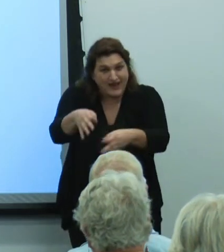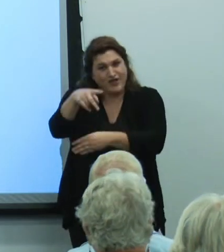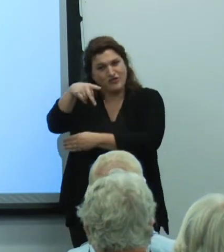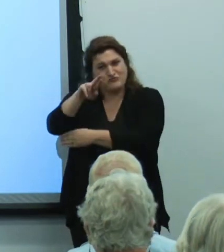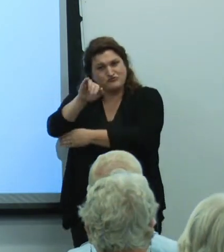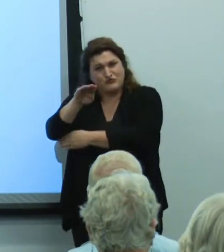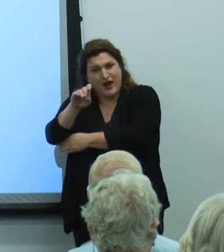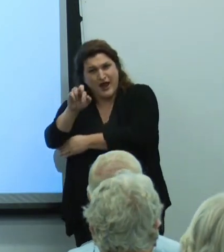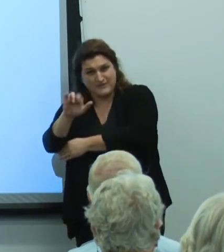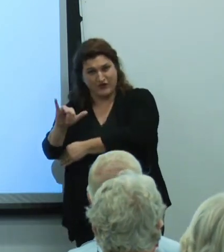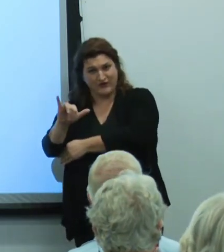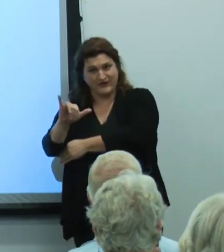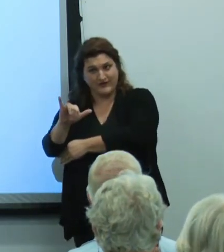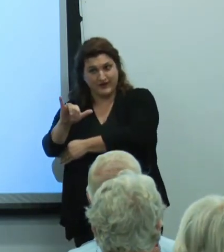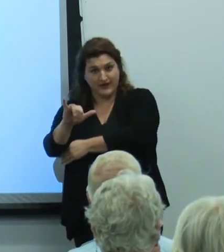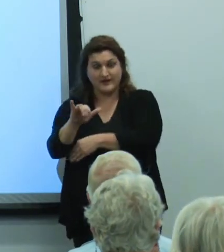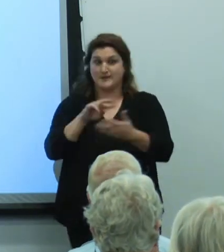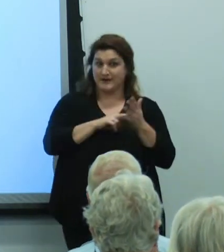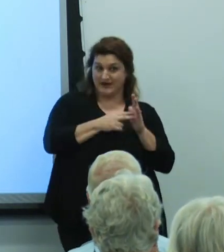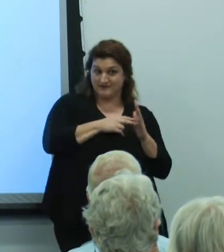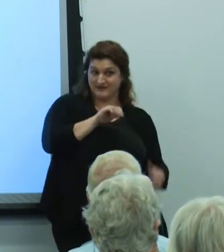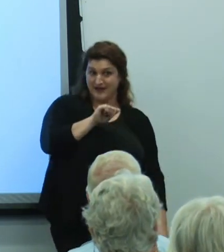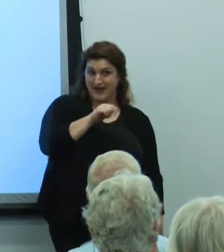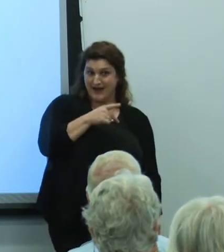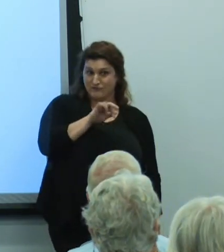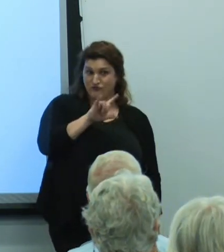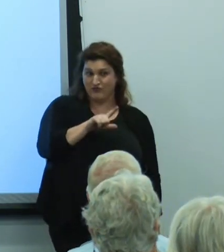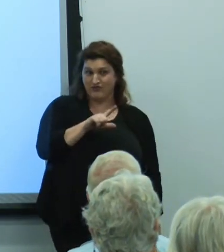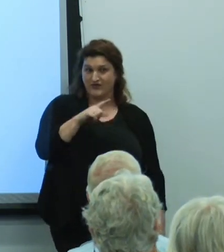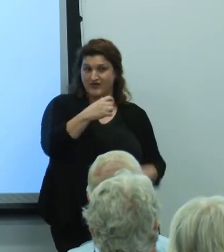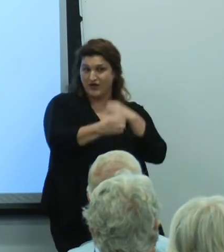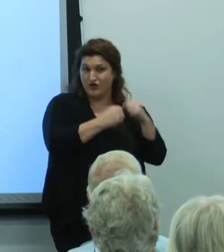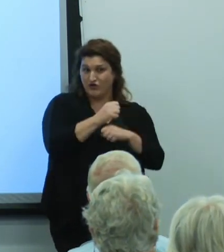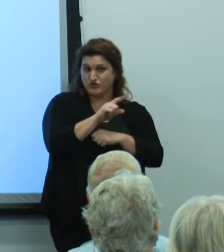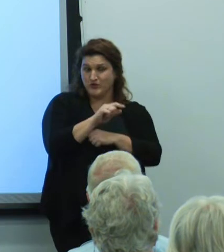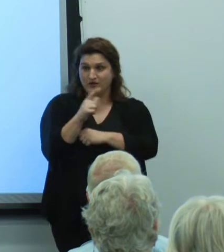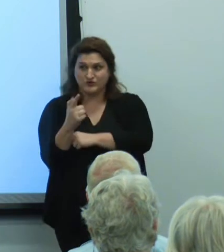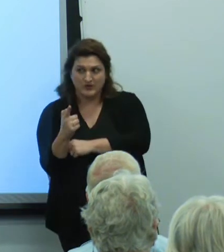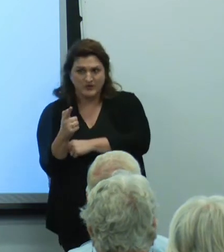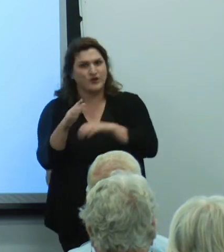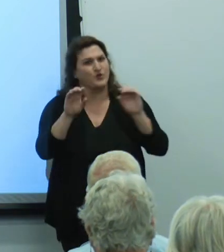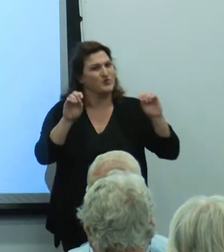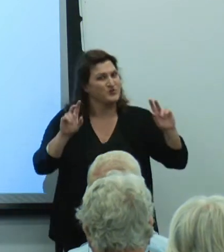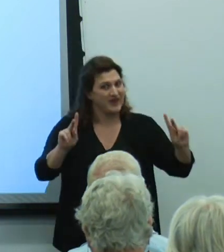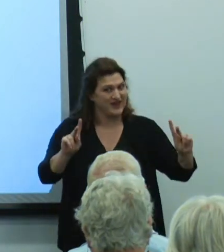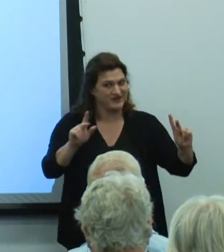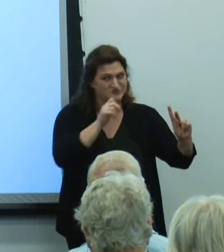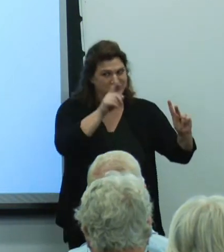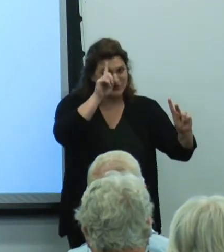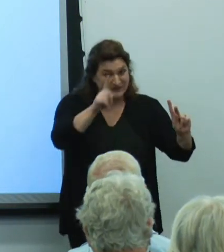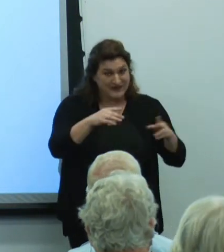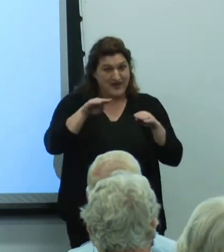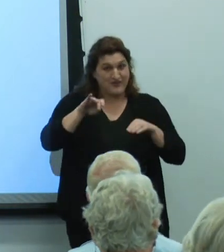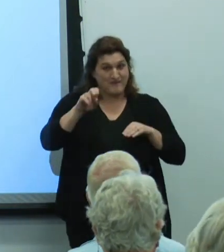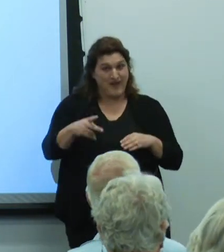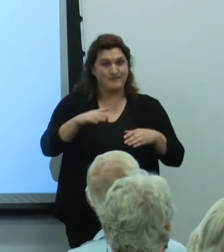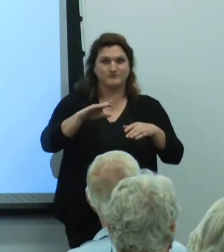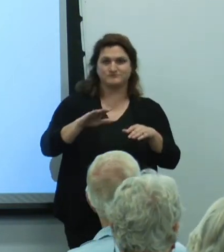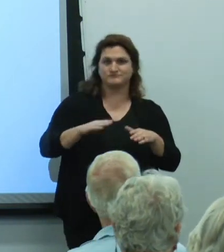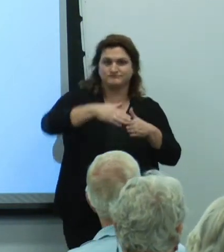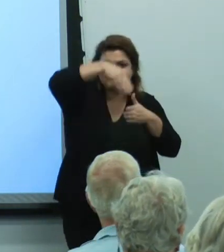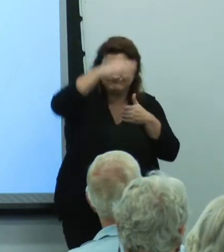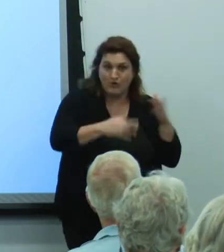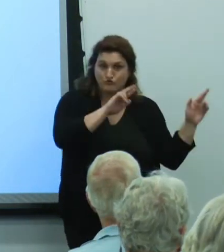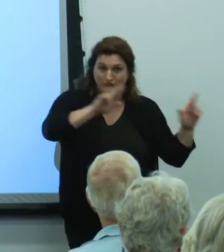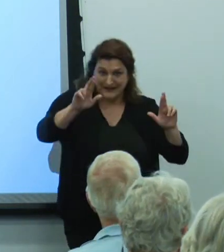of 2021, we're saying, okay, we're not sure we're going to be able to get the map making done in time. Let's be